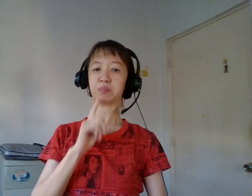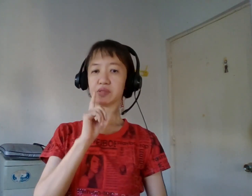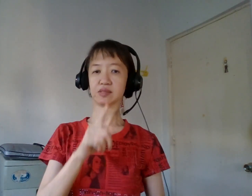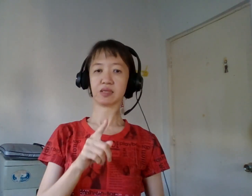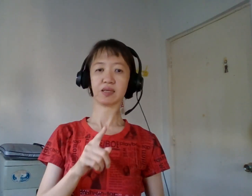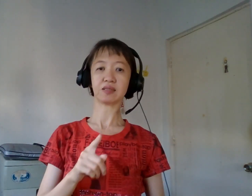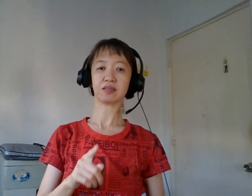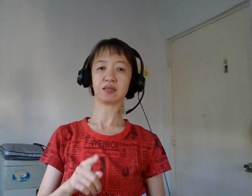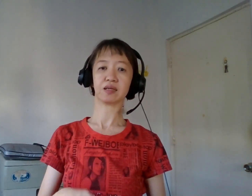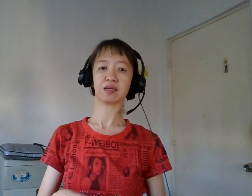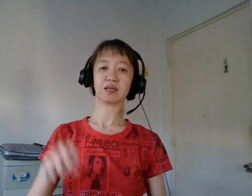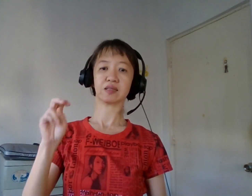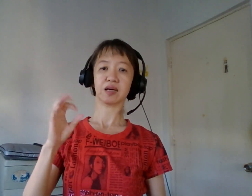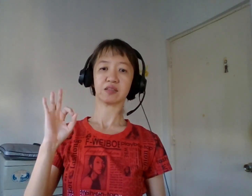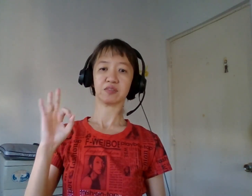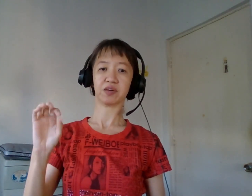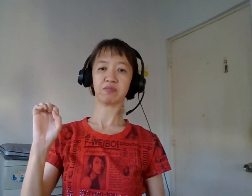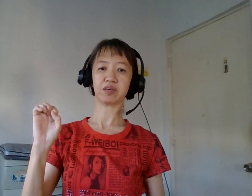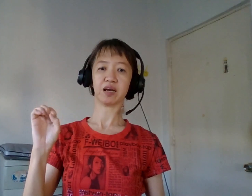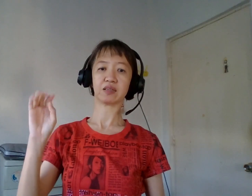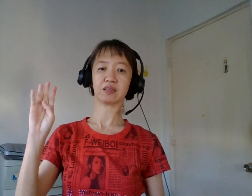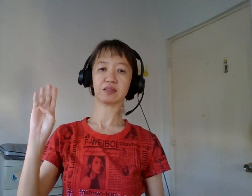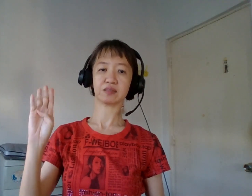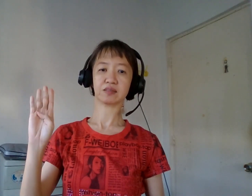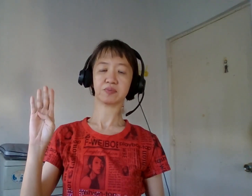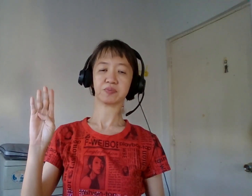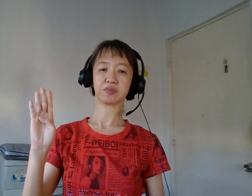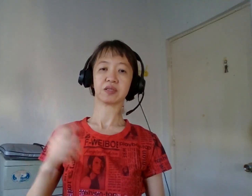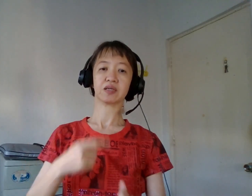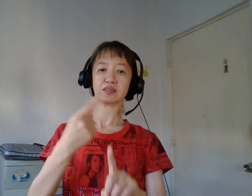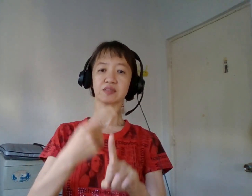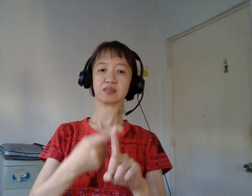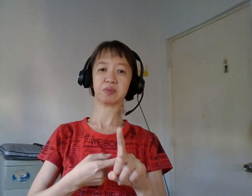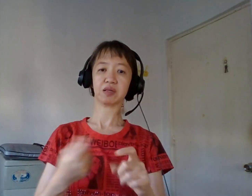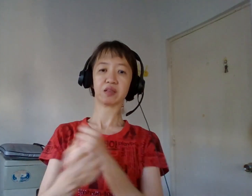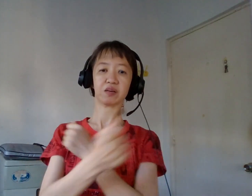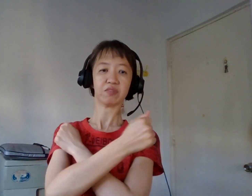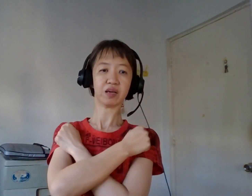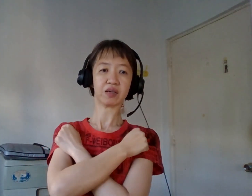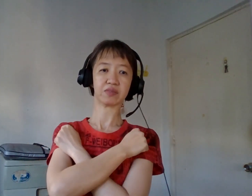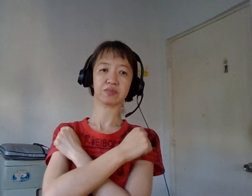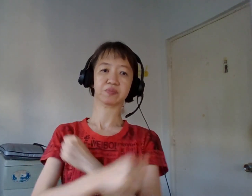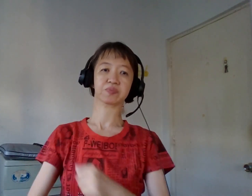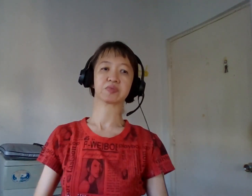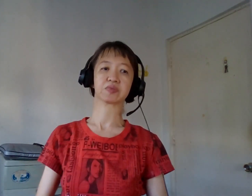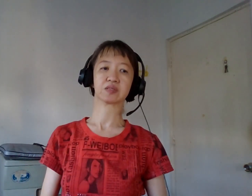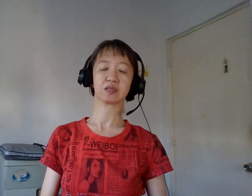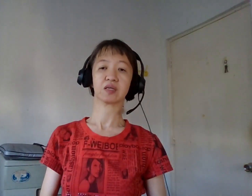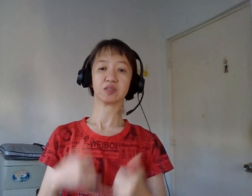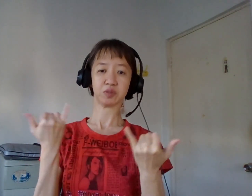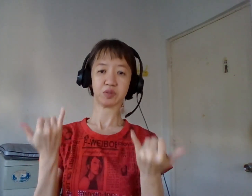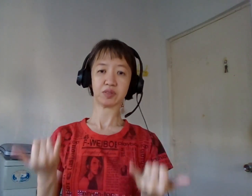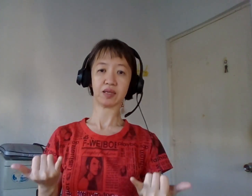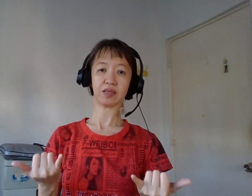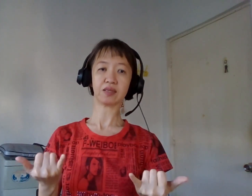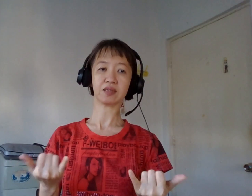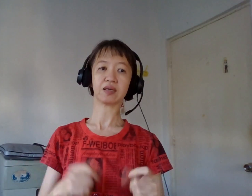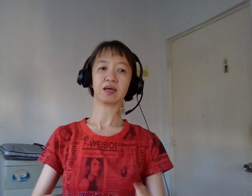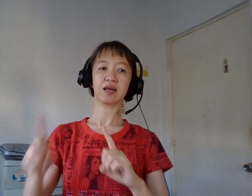People say that February is the month of love. So today,